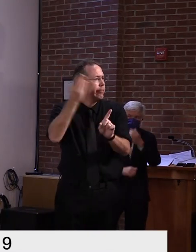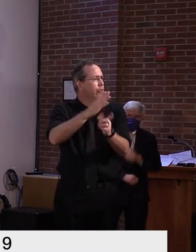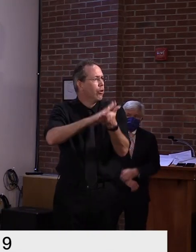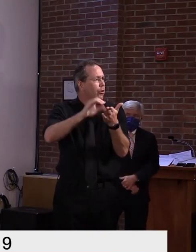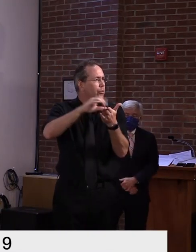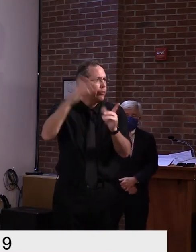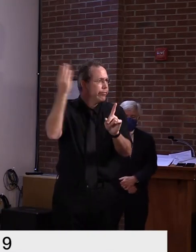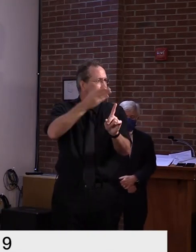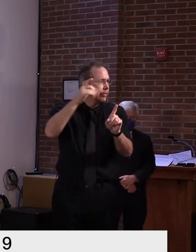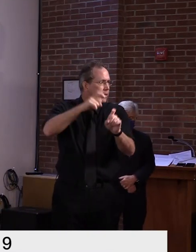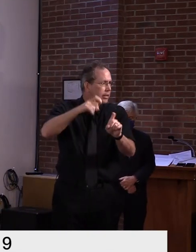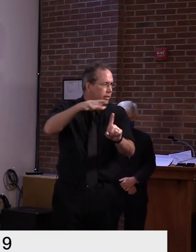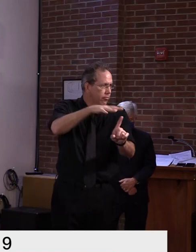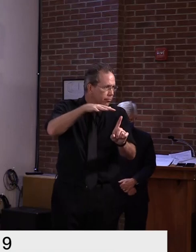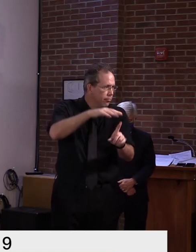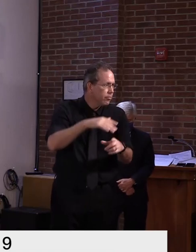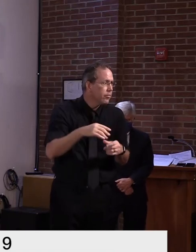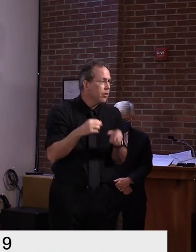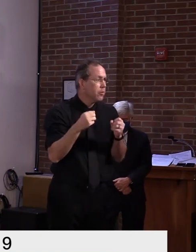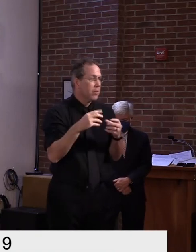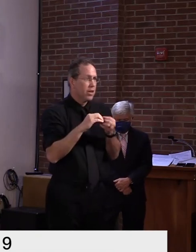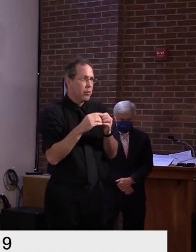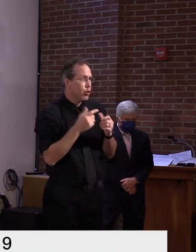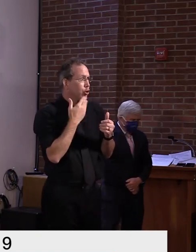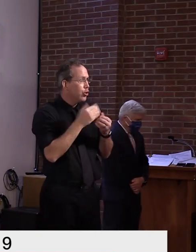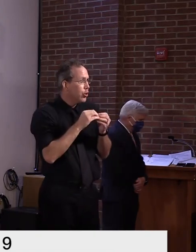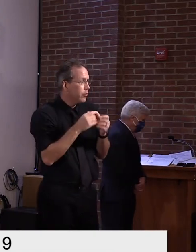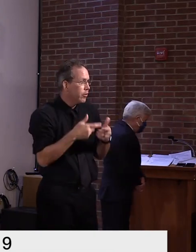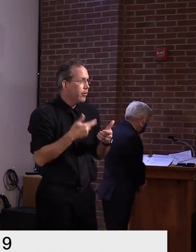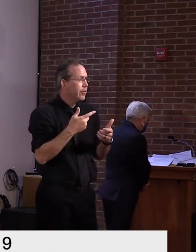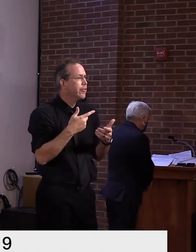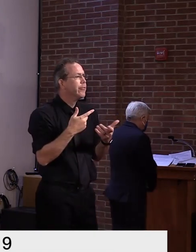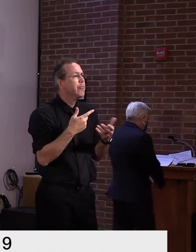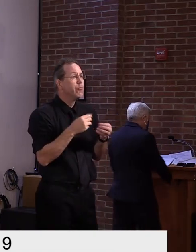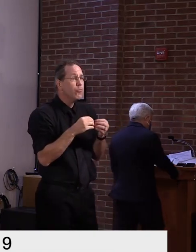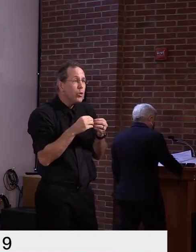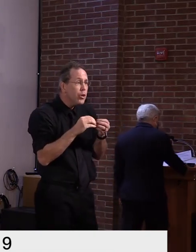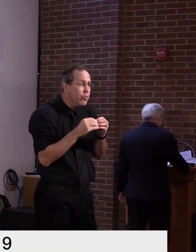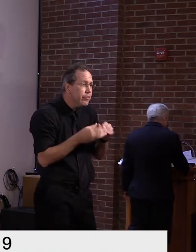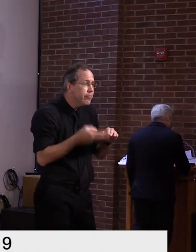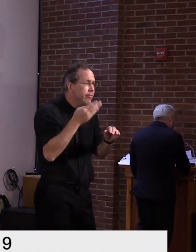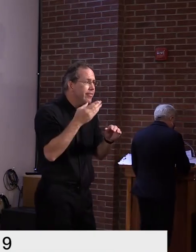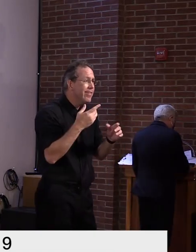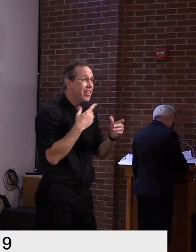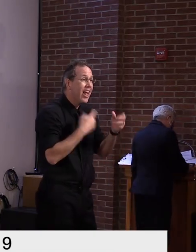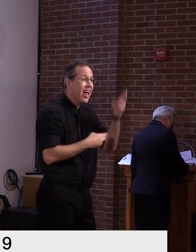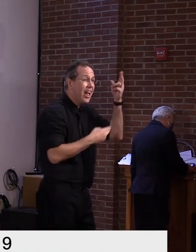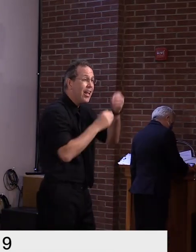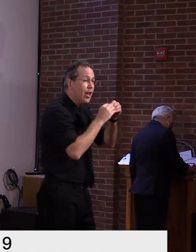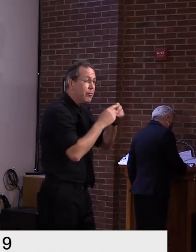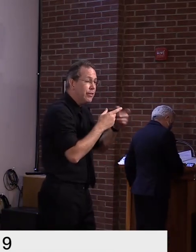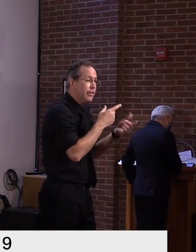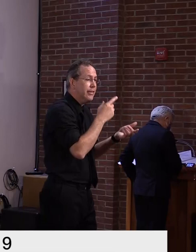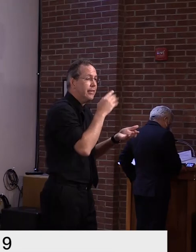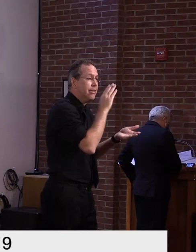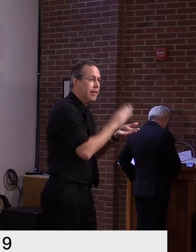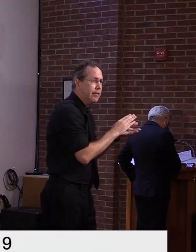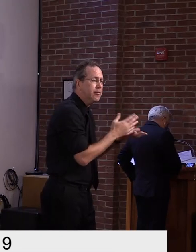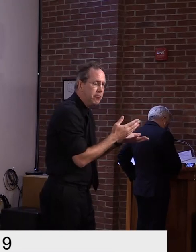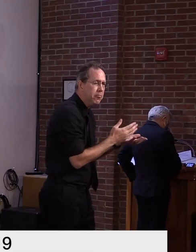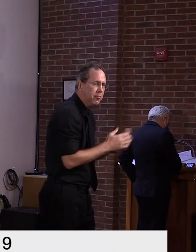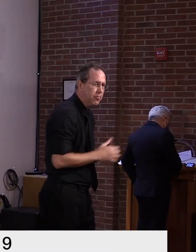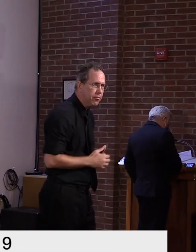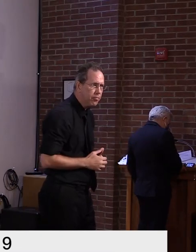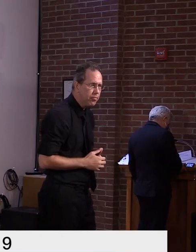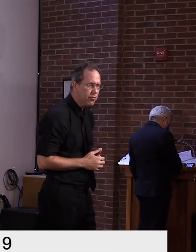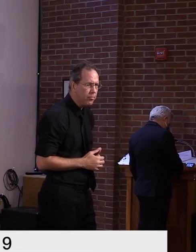discounts because of volumes that they have in terms of the numbers they're testing and the frequency with which they're repeating the testing.